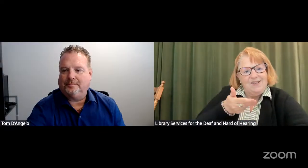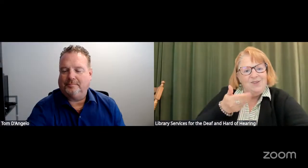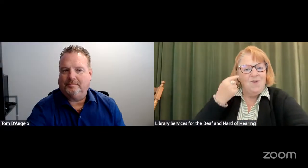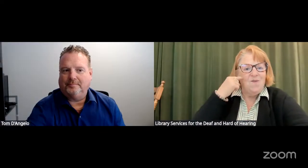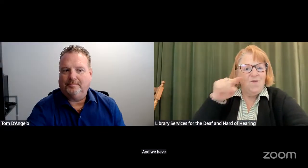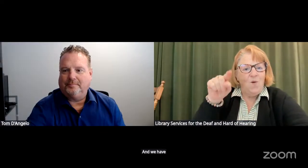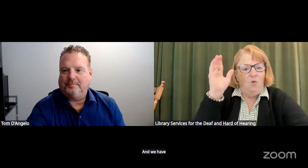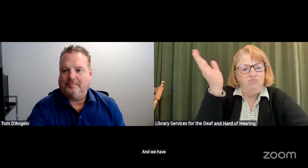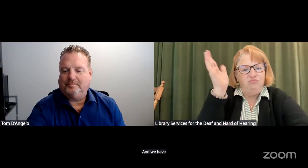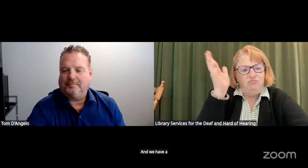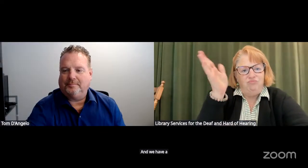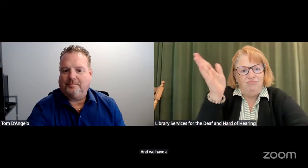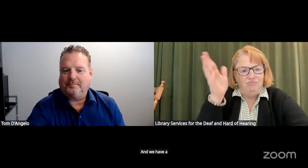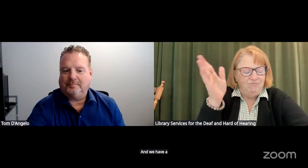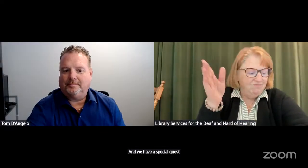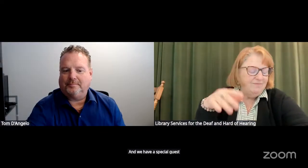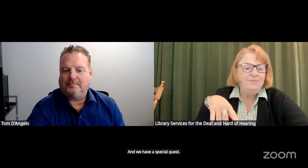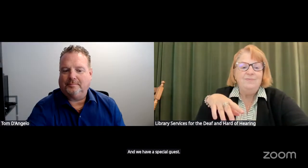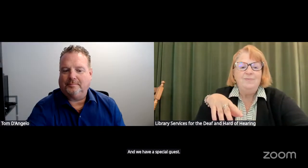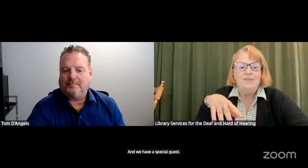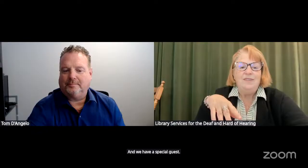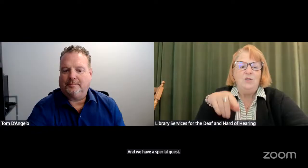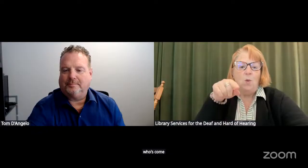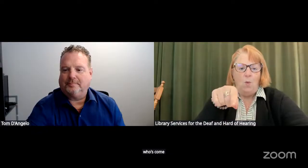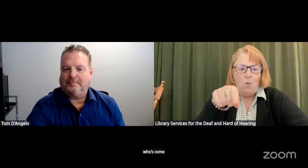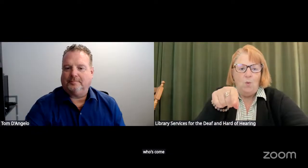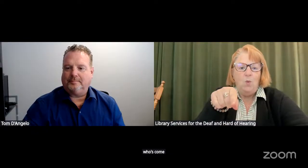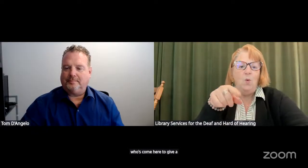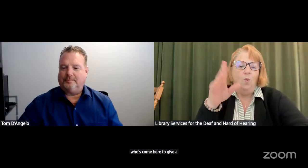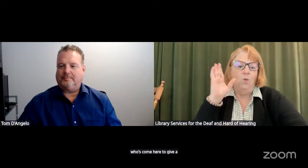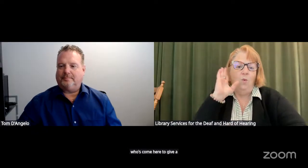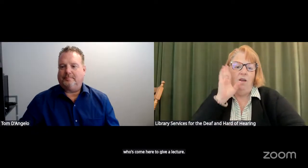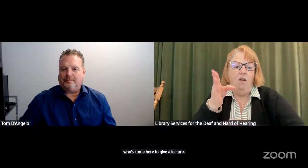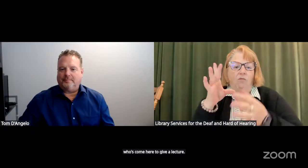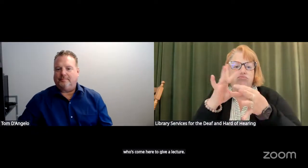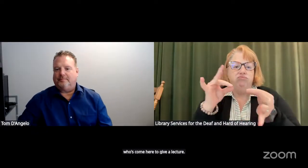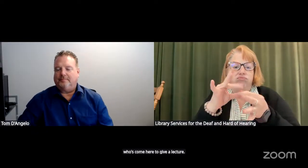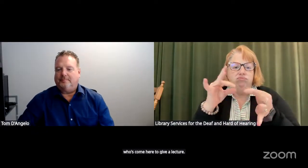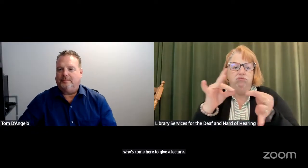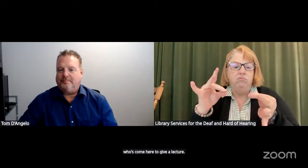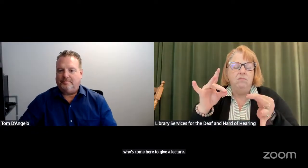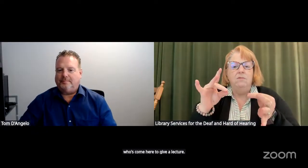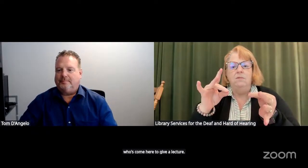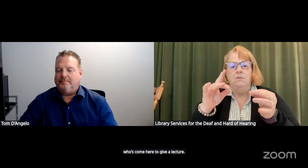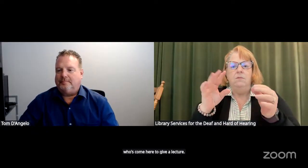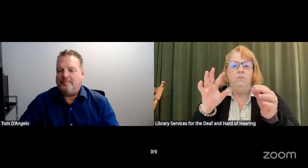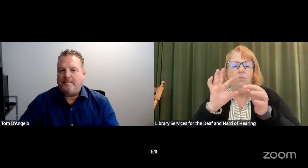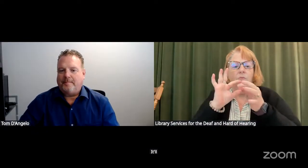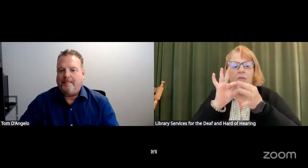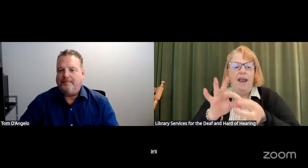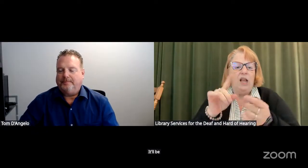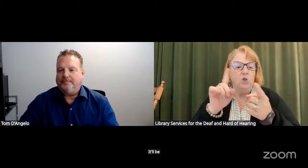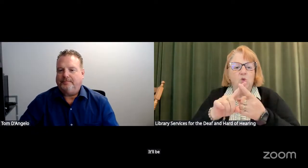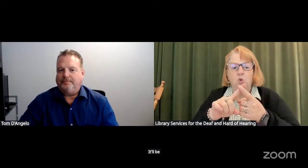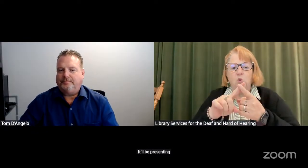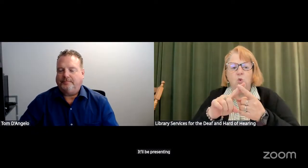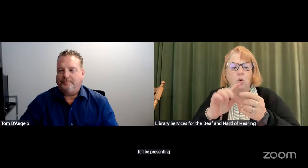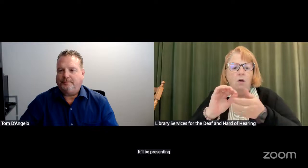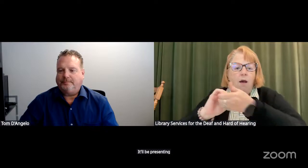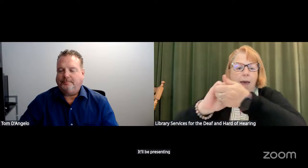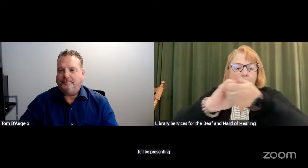And we have a special guest who's come here to give a lecture. He'll be